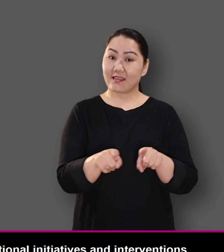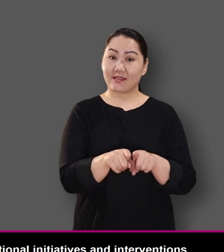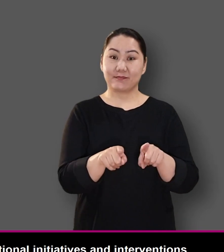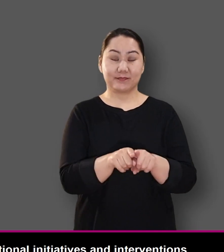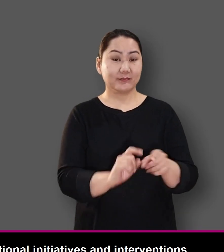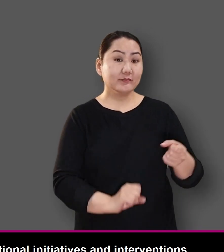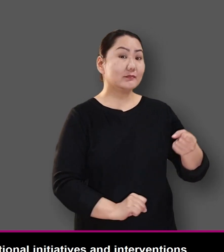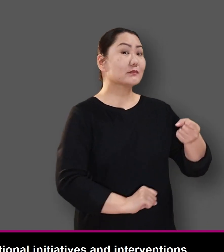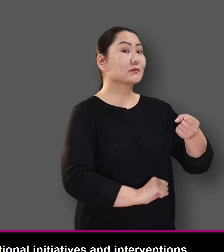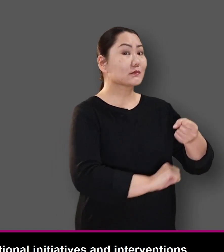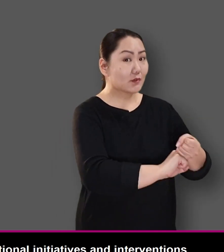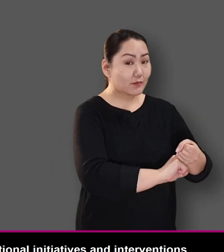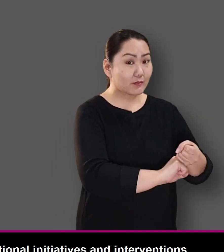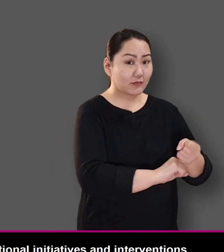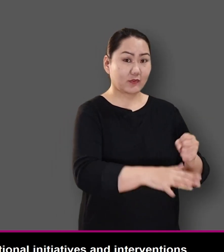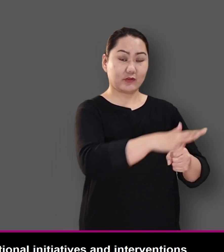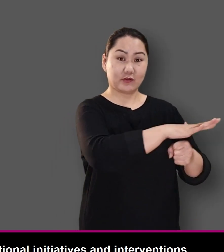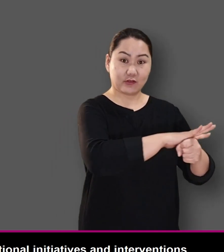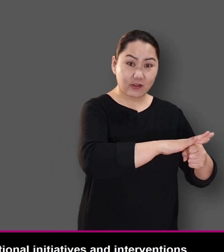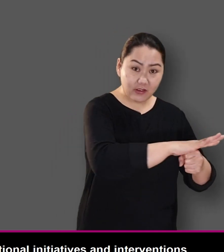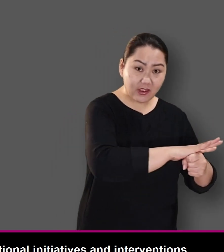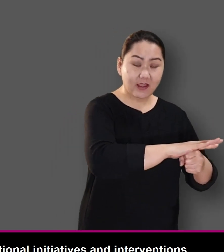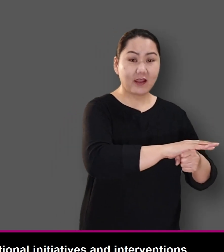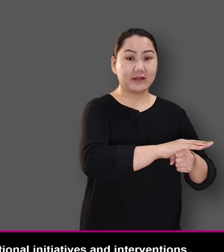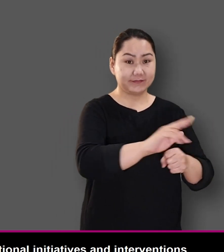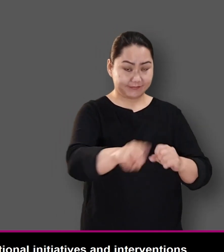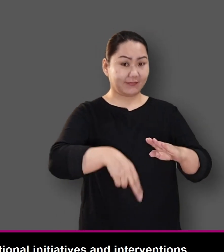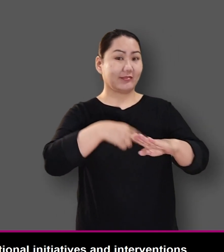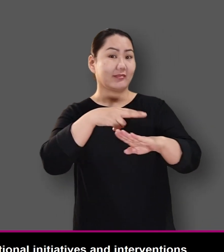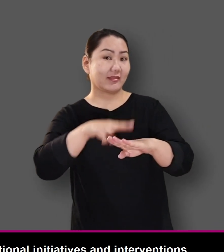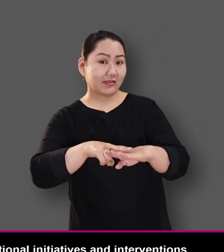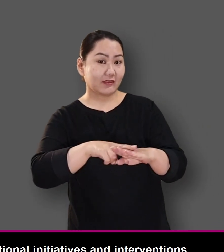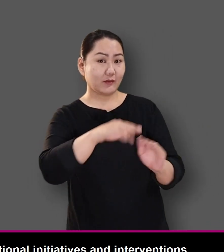We will support local and national initiatives and interventions